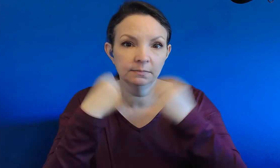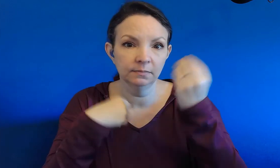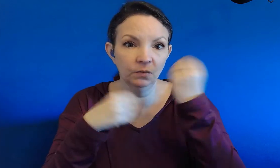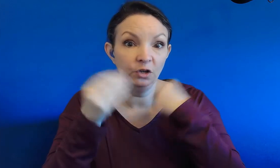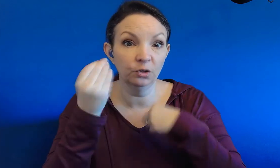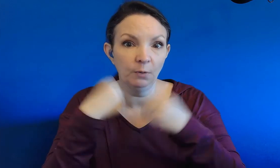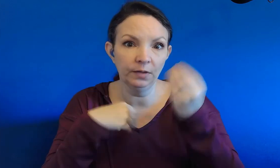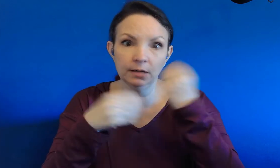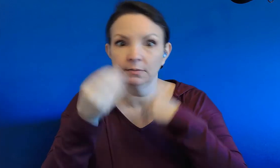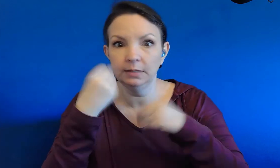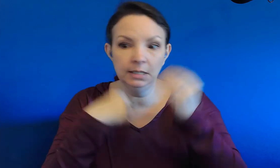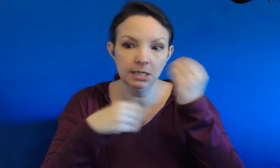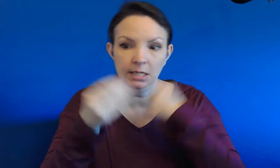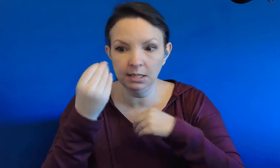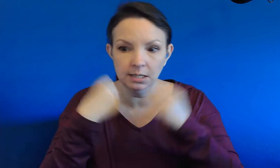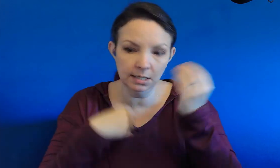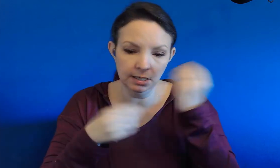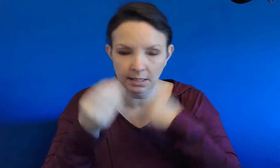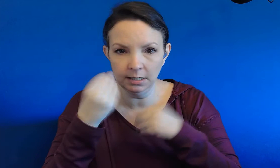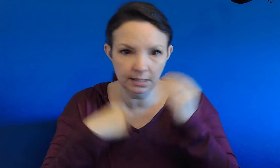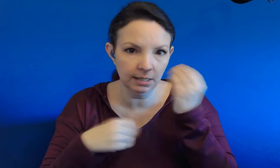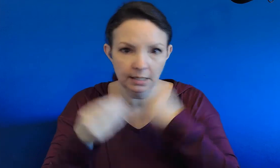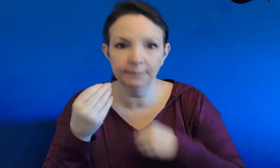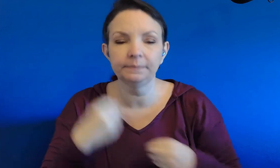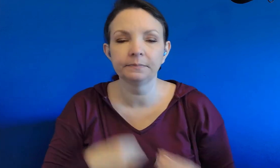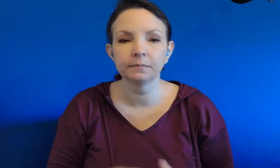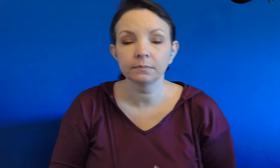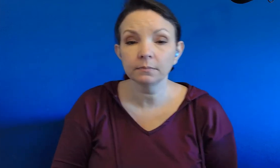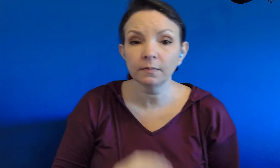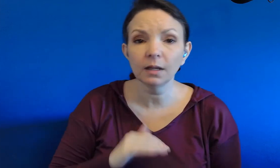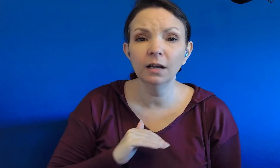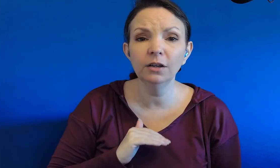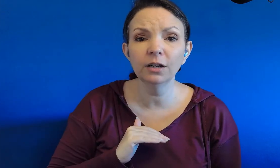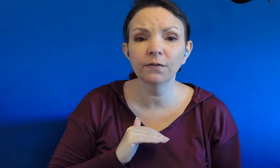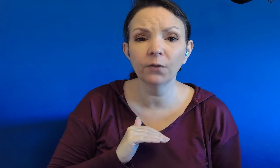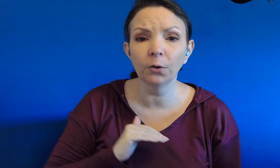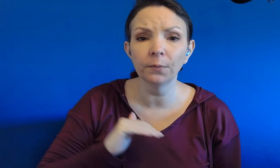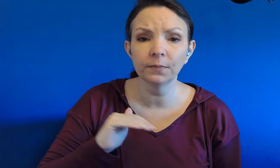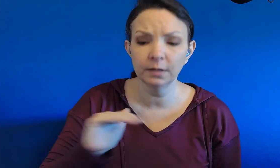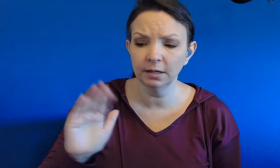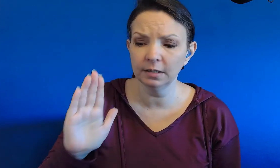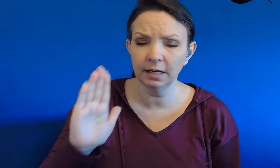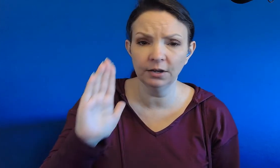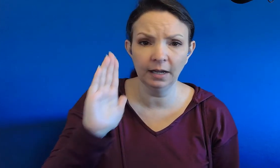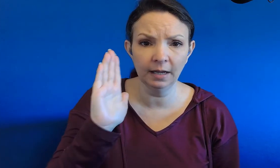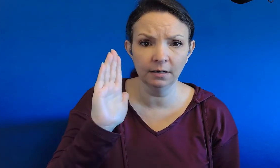use both hands. We eat. And you get full. Then you're going to take your hand and you're going to bend